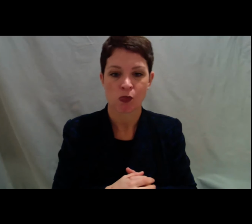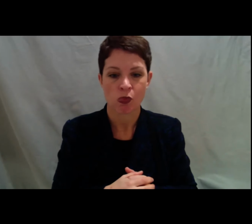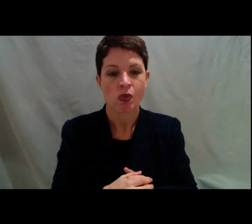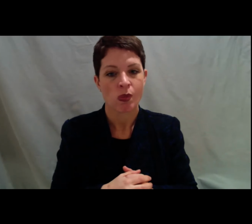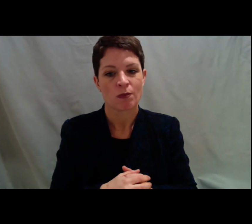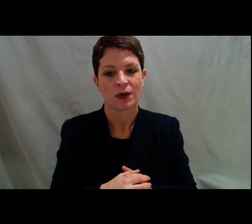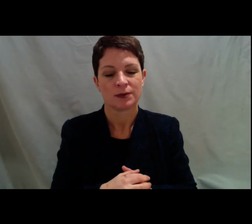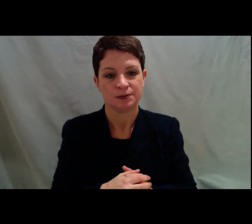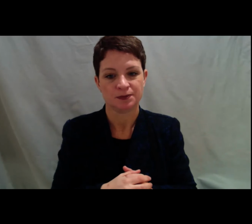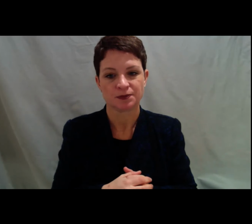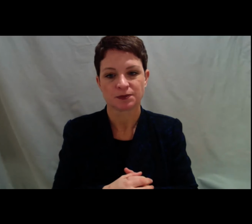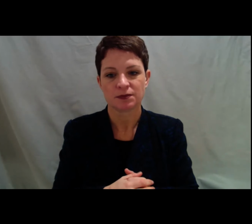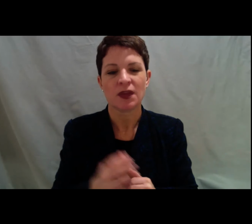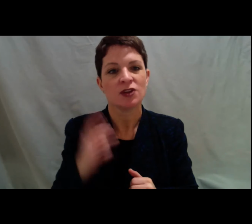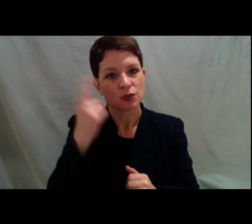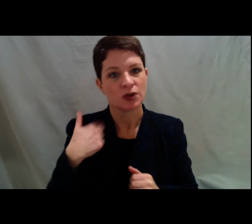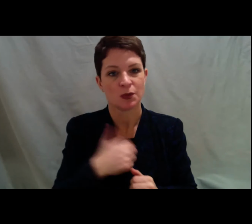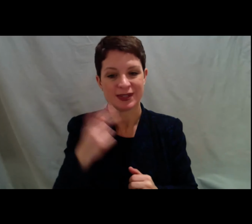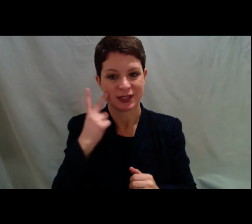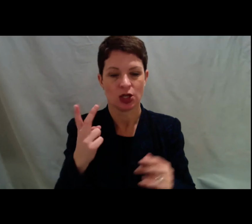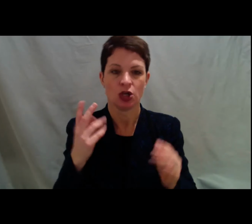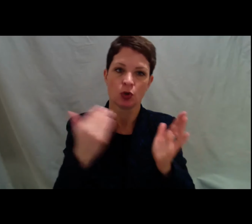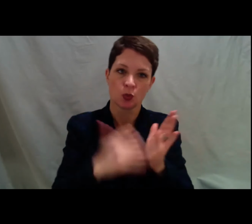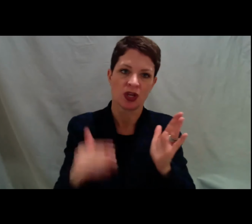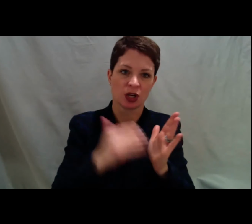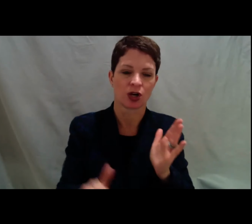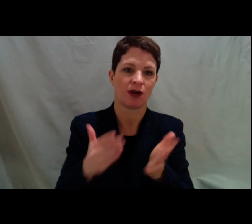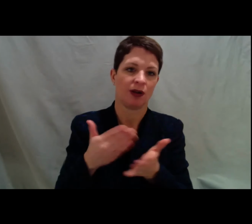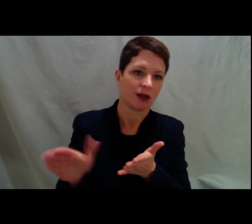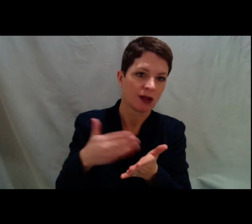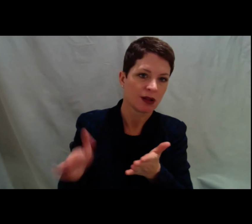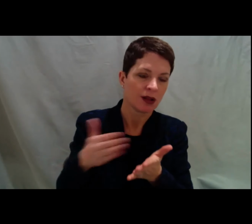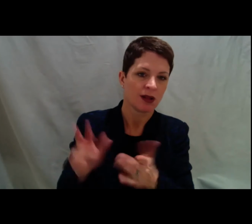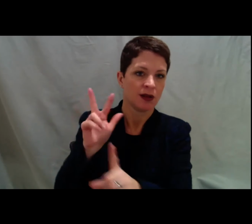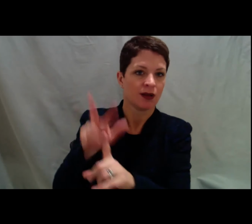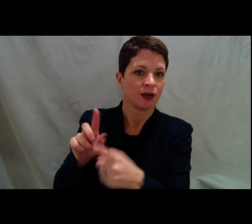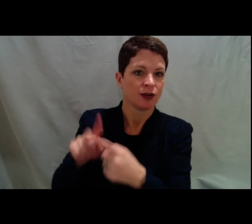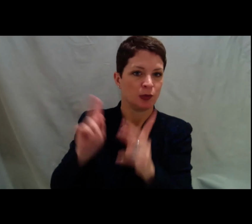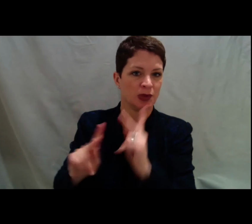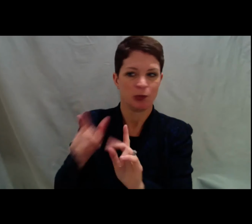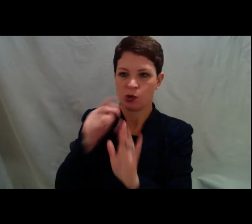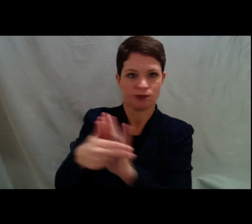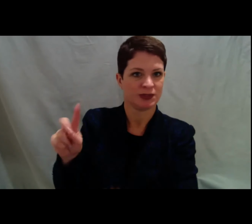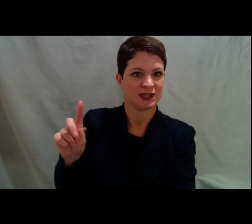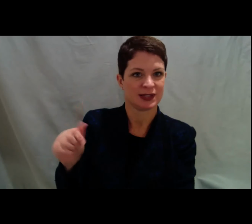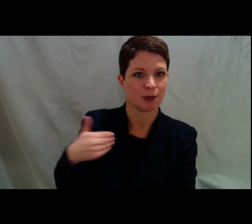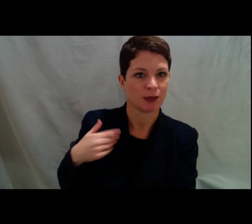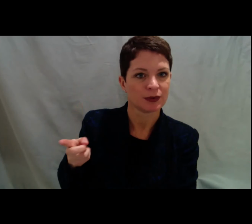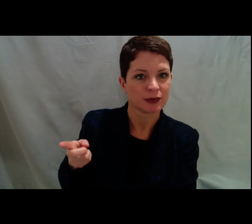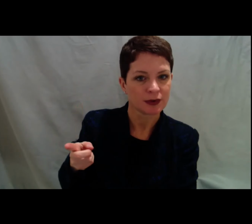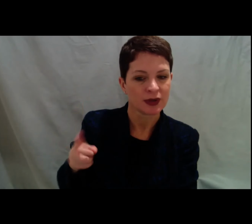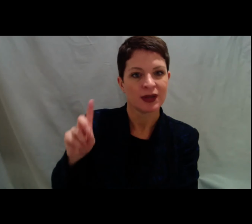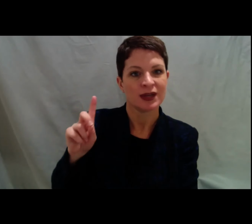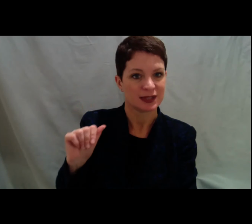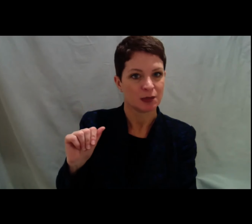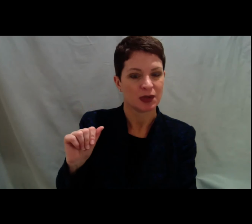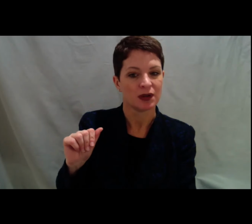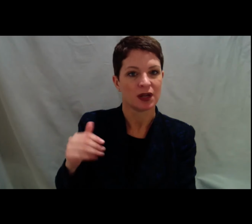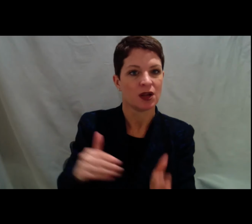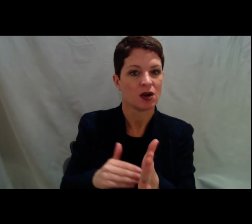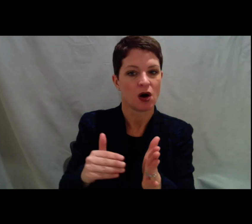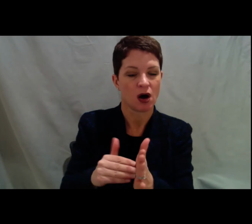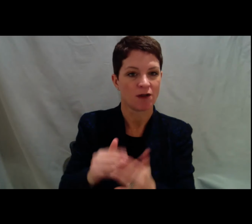we see recurrent disadvantages heaped onto people who are disabled, because disability often